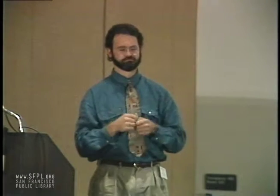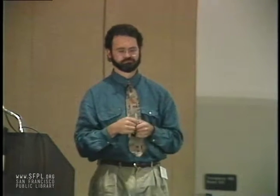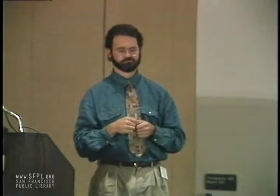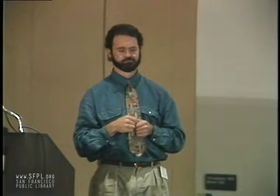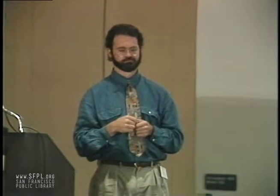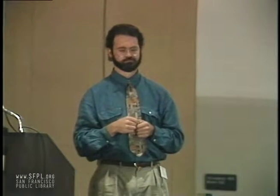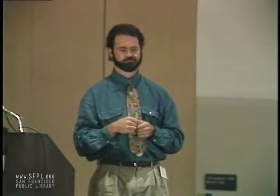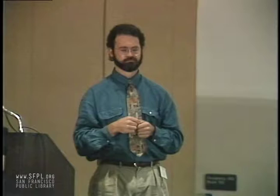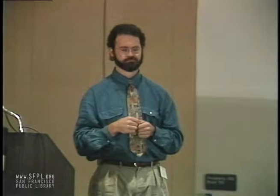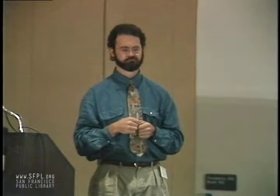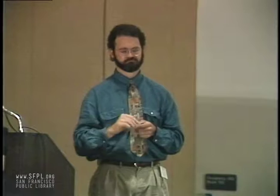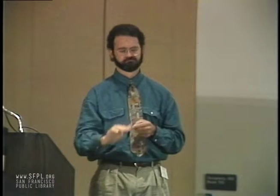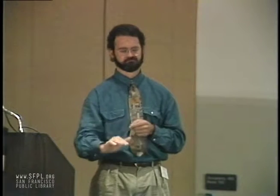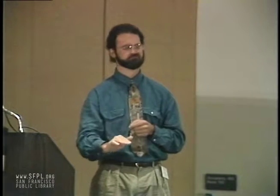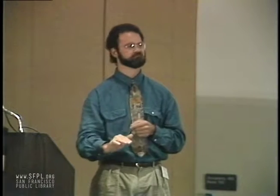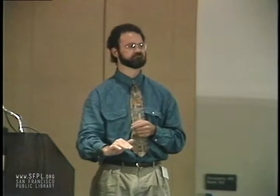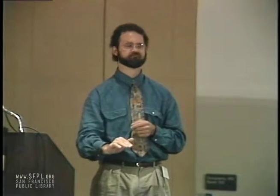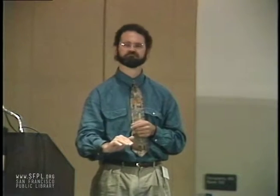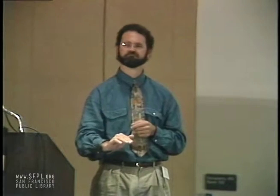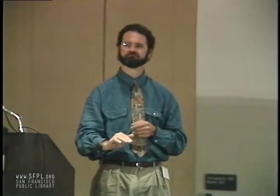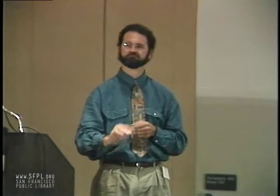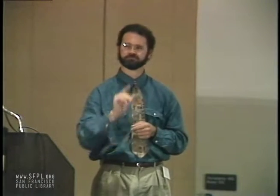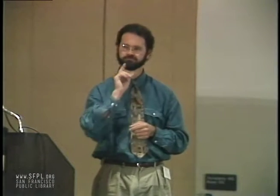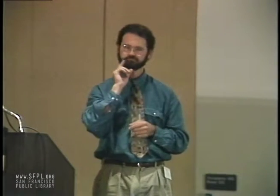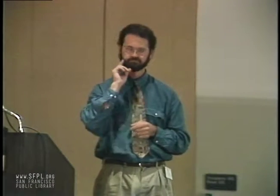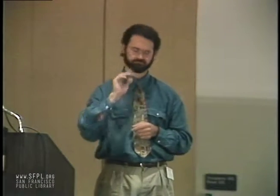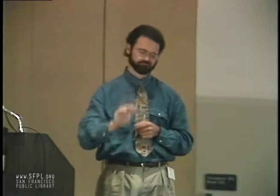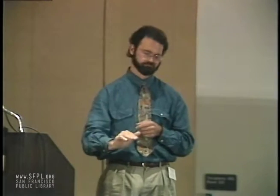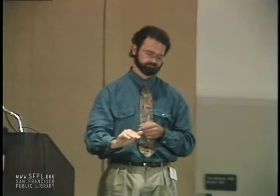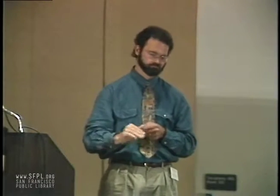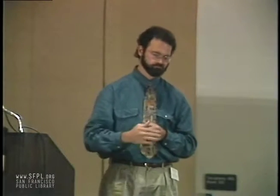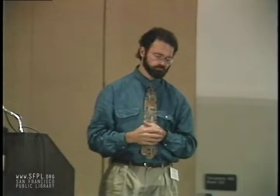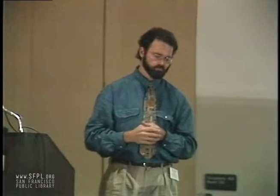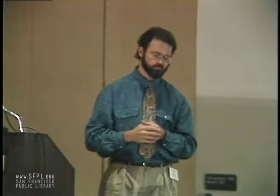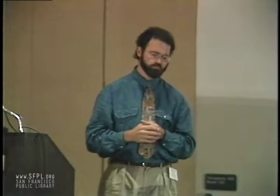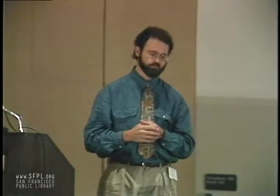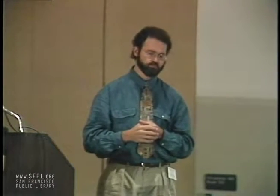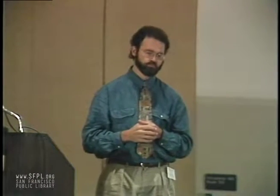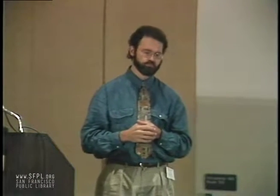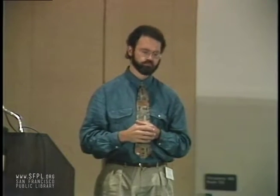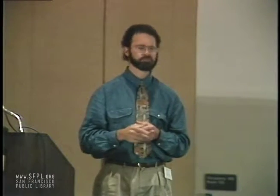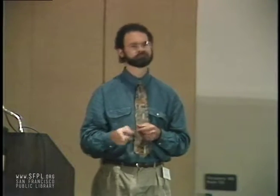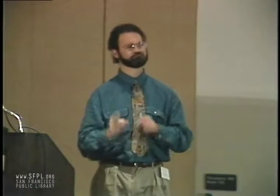I have another story that I'd like to tell you about a deaf boy